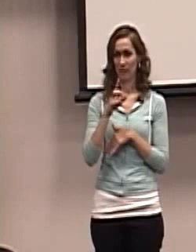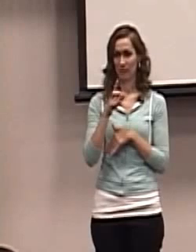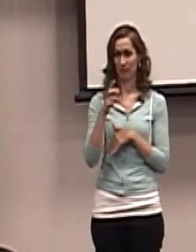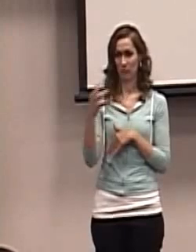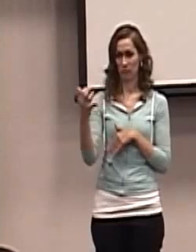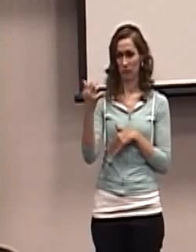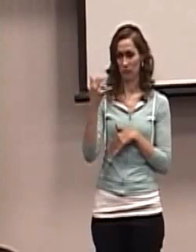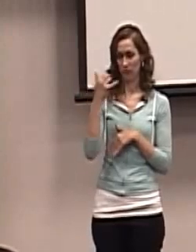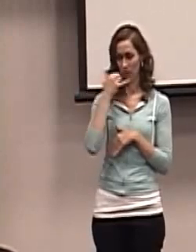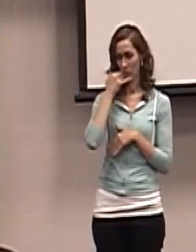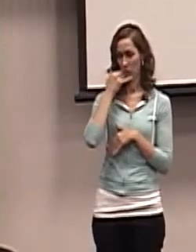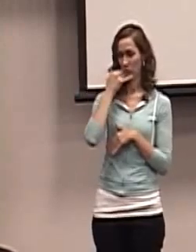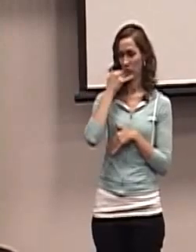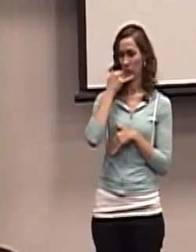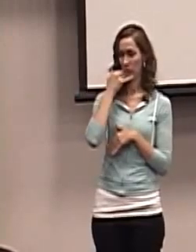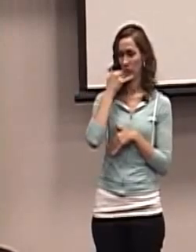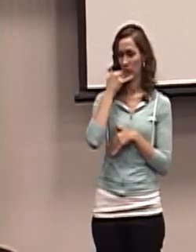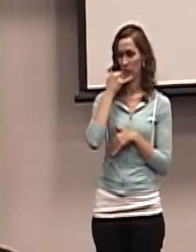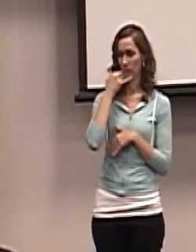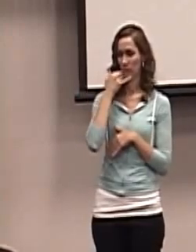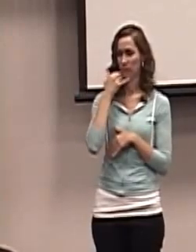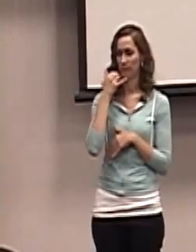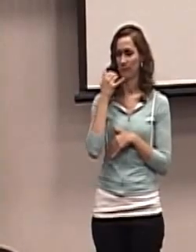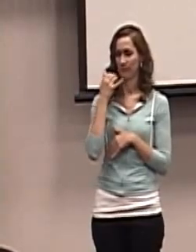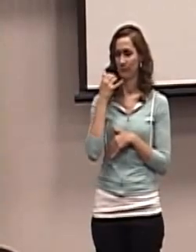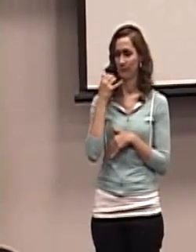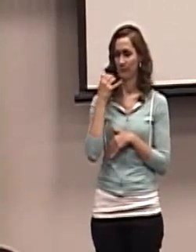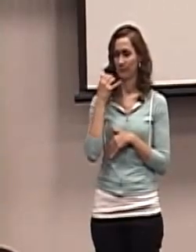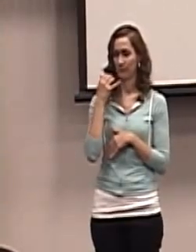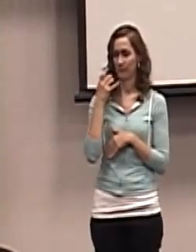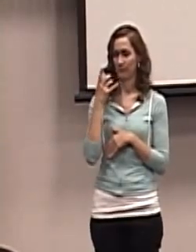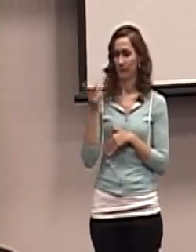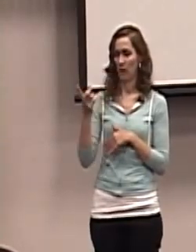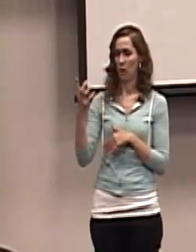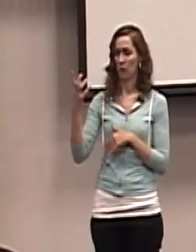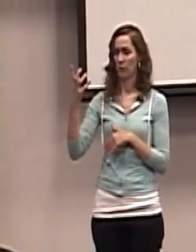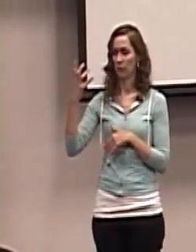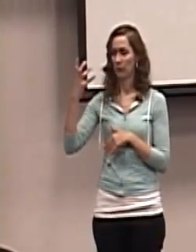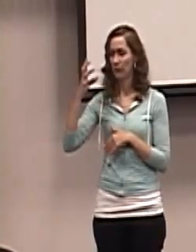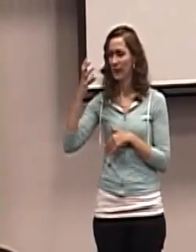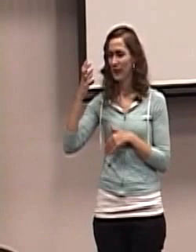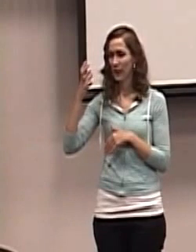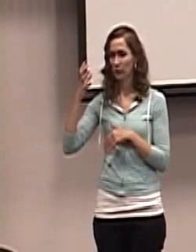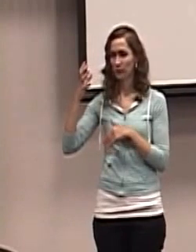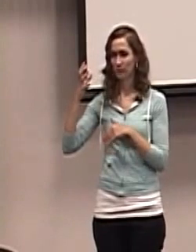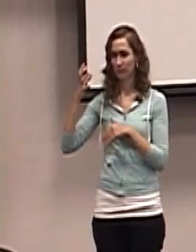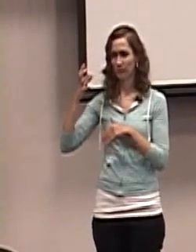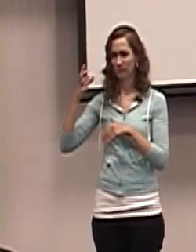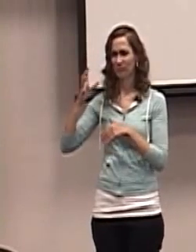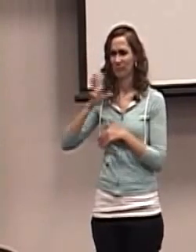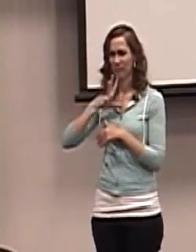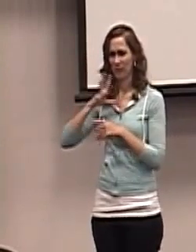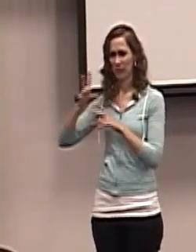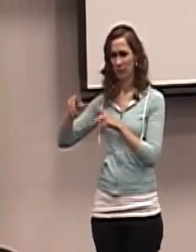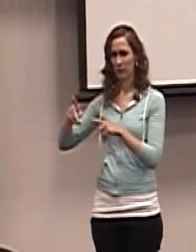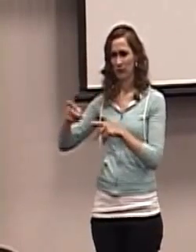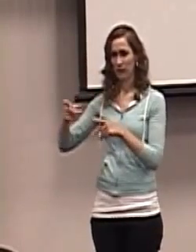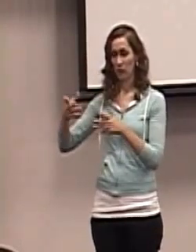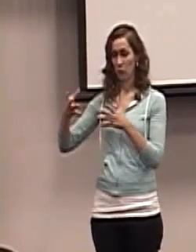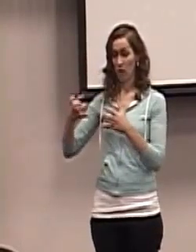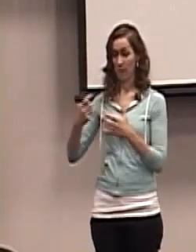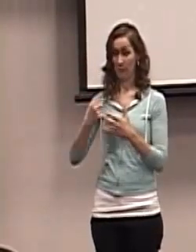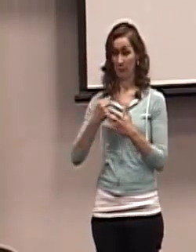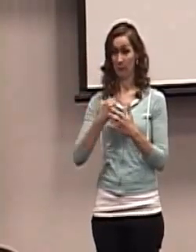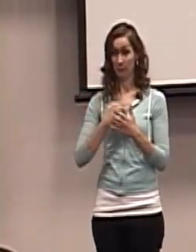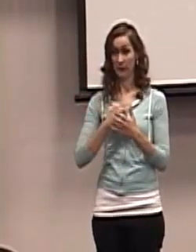call from one of the radio moderators, and he wanted to know if I would be prepared